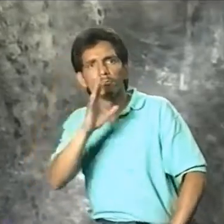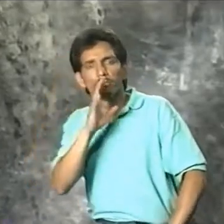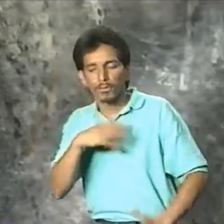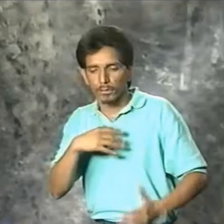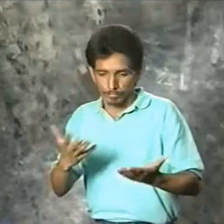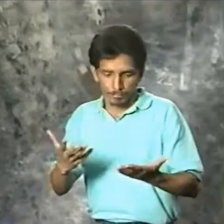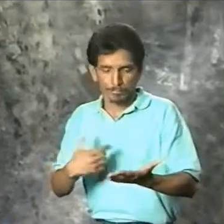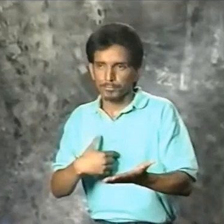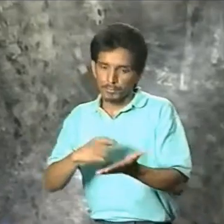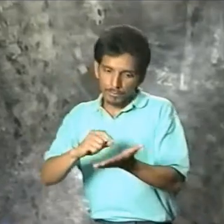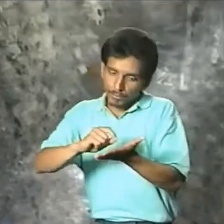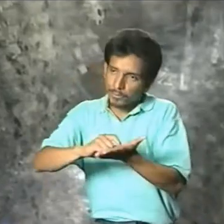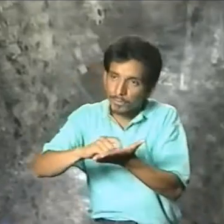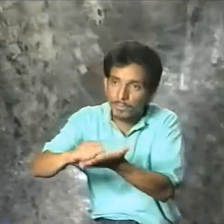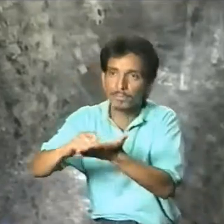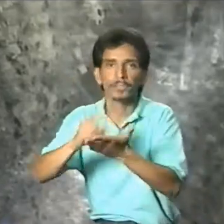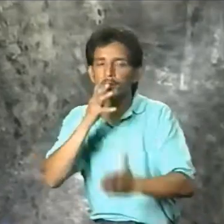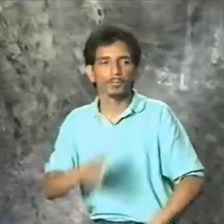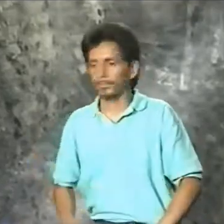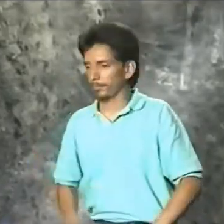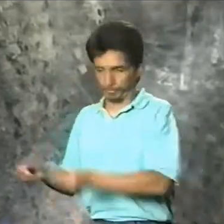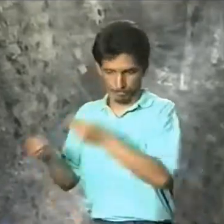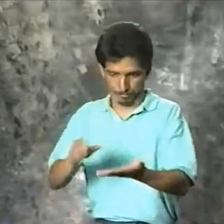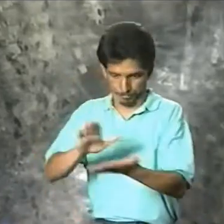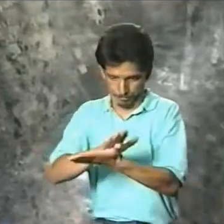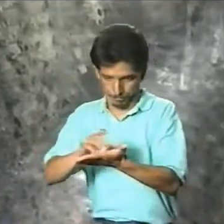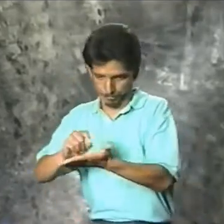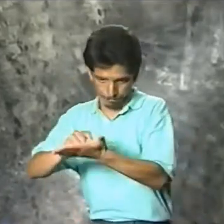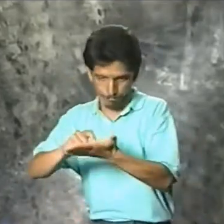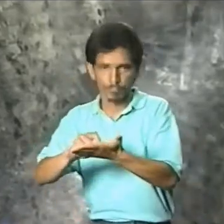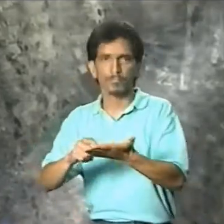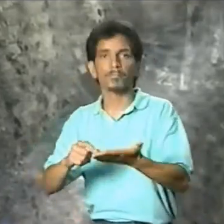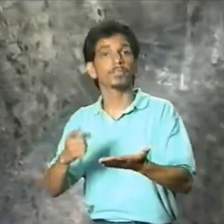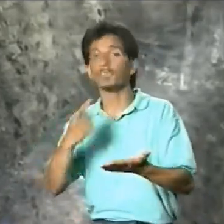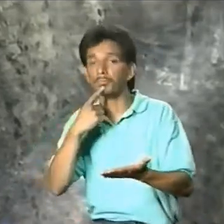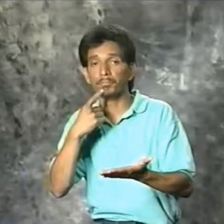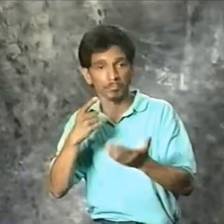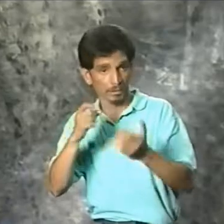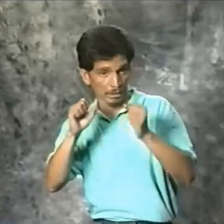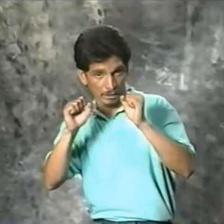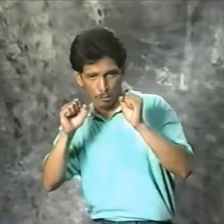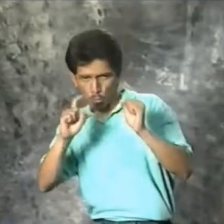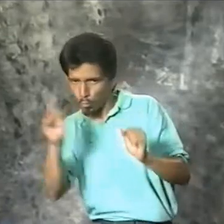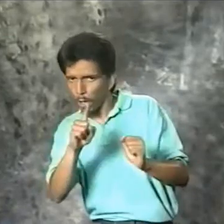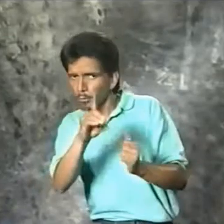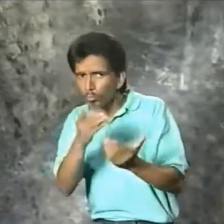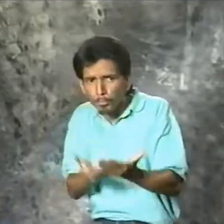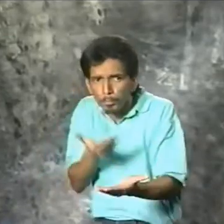something. She was adamant about speaking again, until eventually I was able to get the woman to bring over